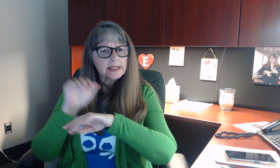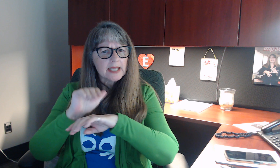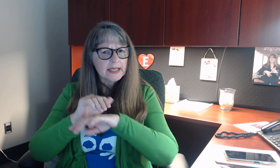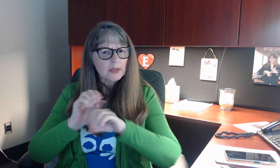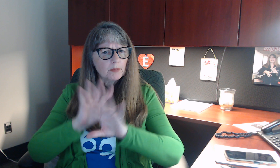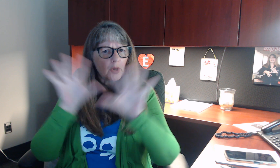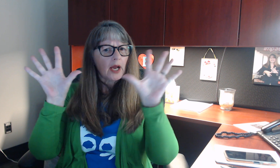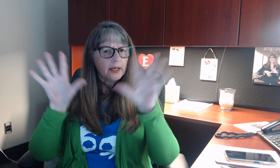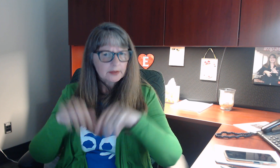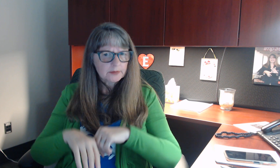night? They were bright.